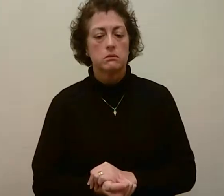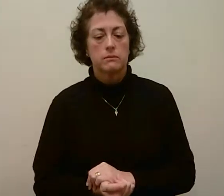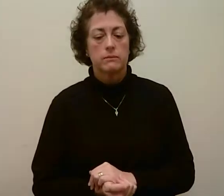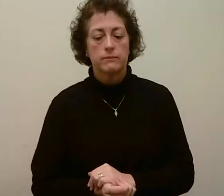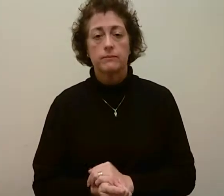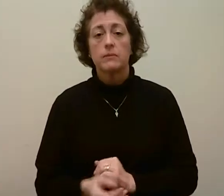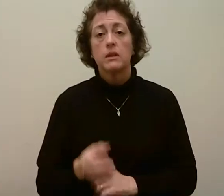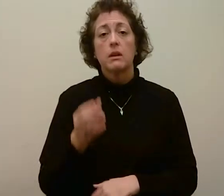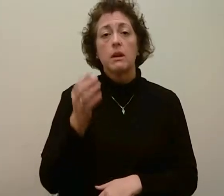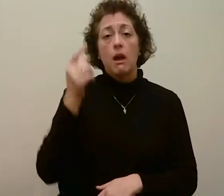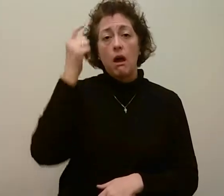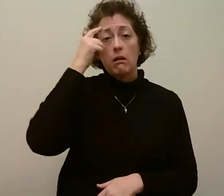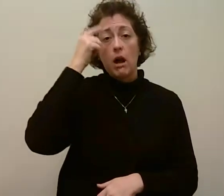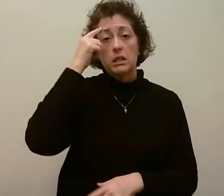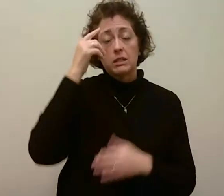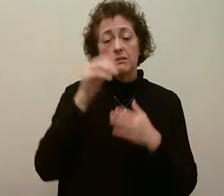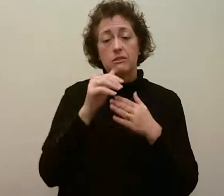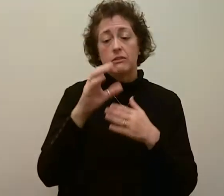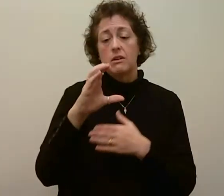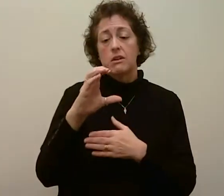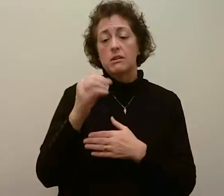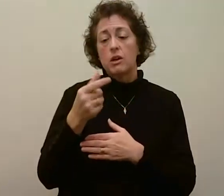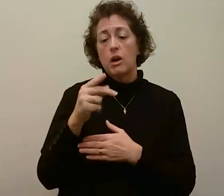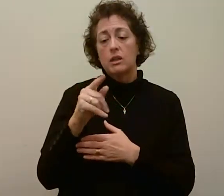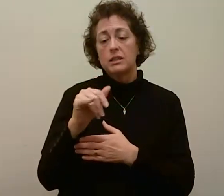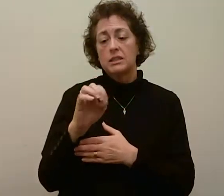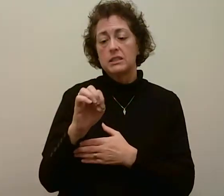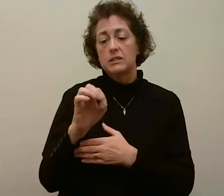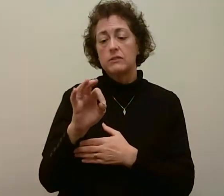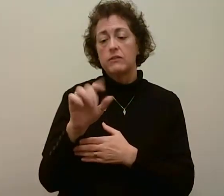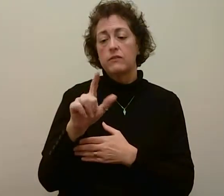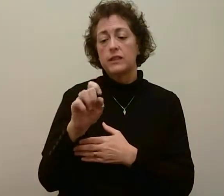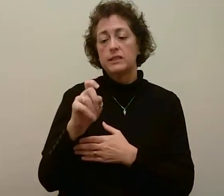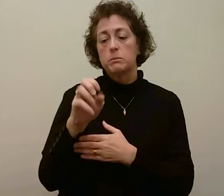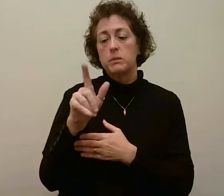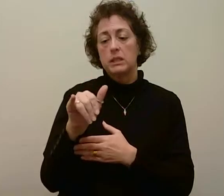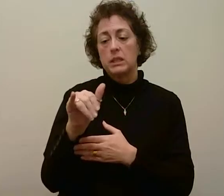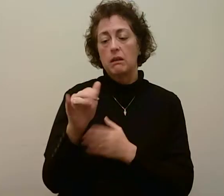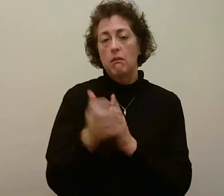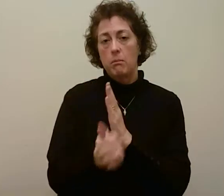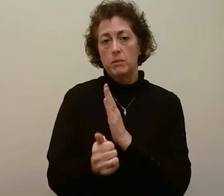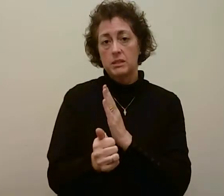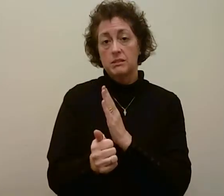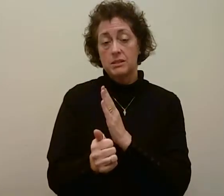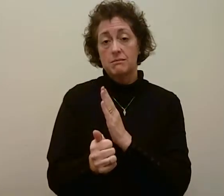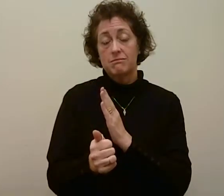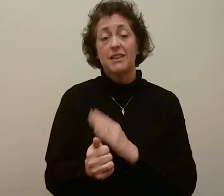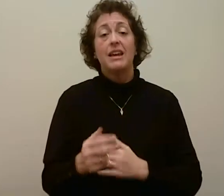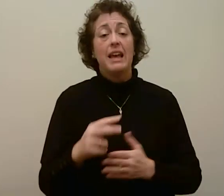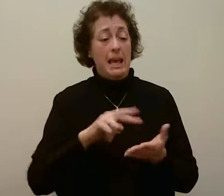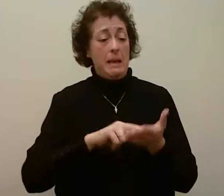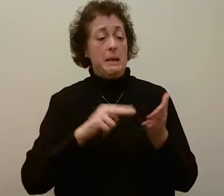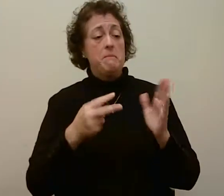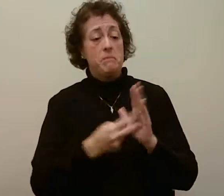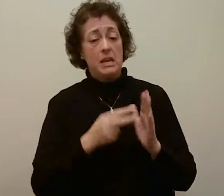Cognitive flexibility competence. This assumes that all of your other linguistic capabilities are already in place, they're